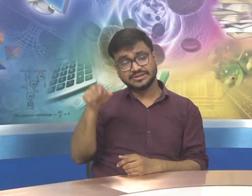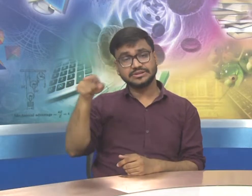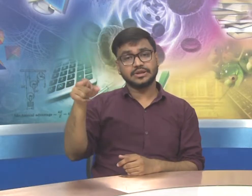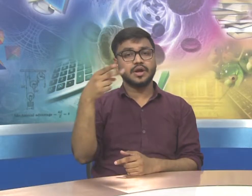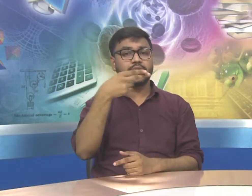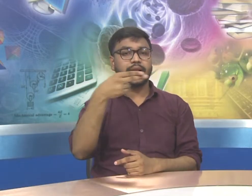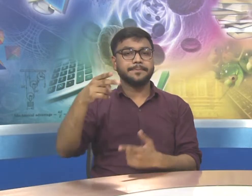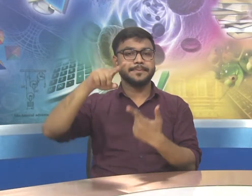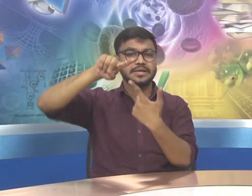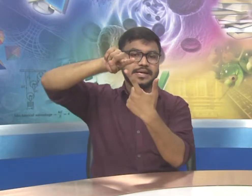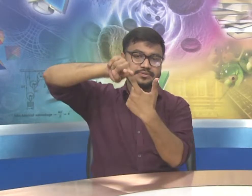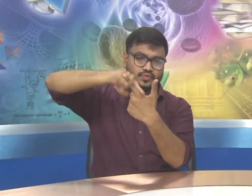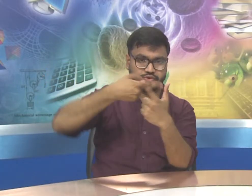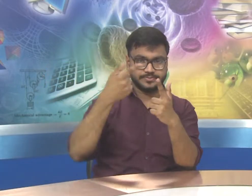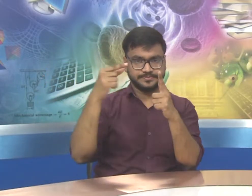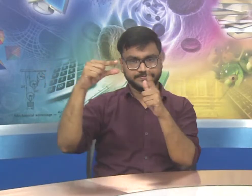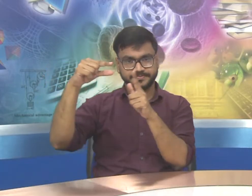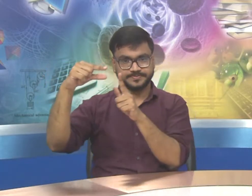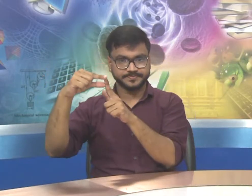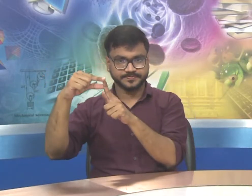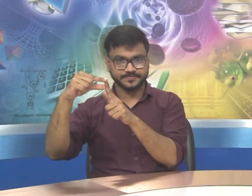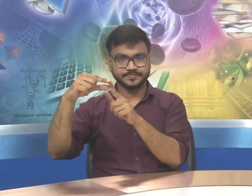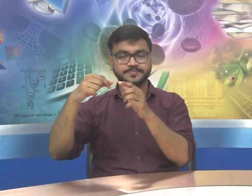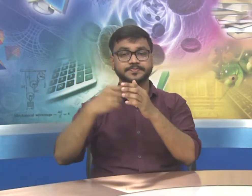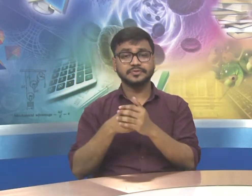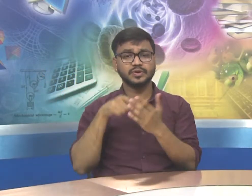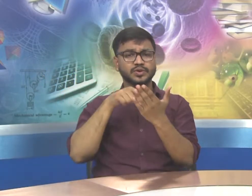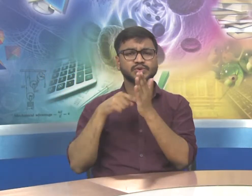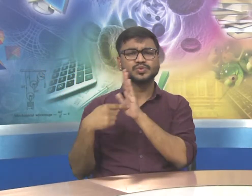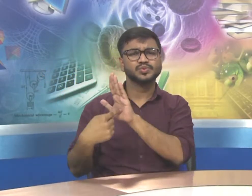definite proportion in 1808.